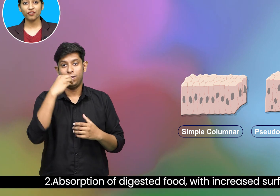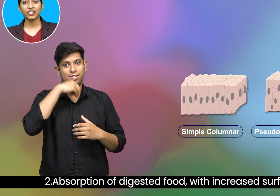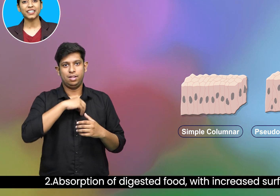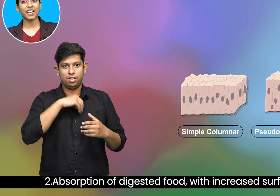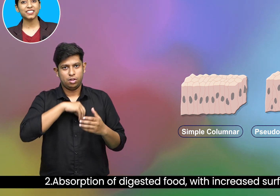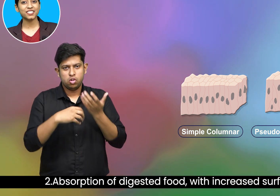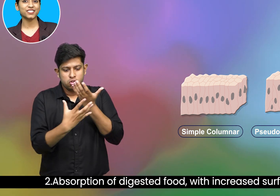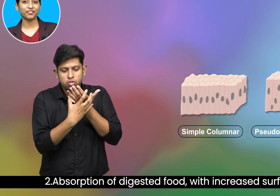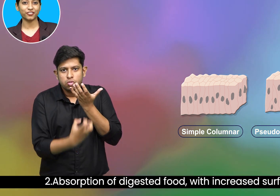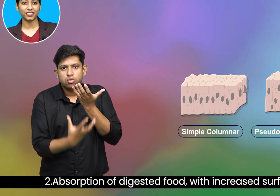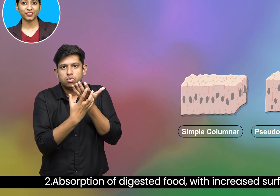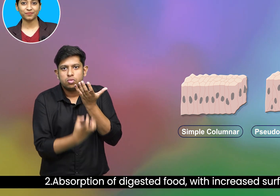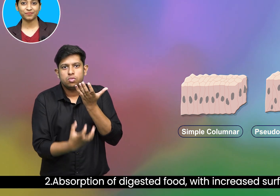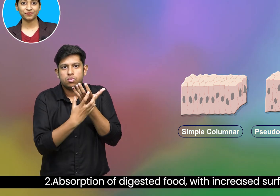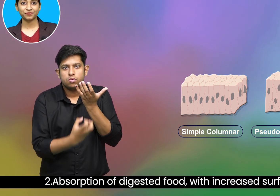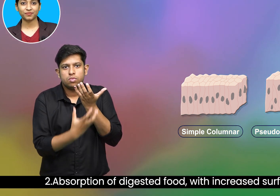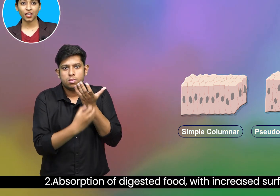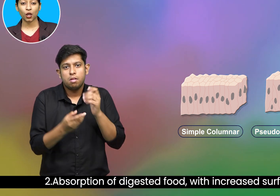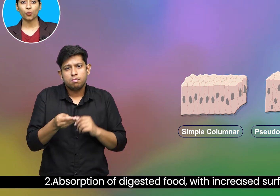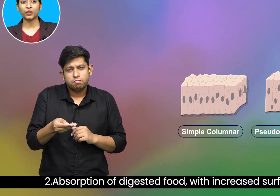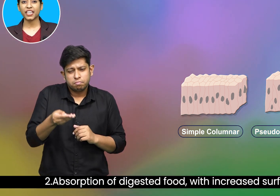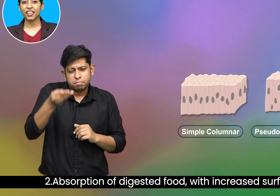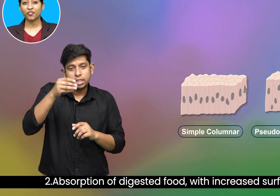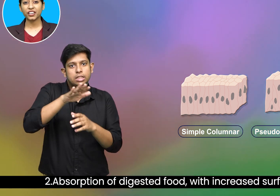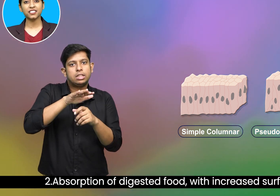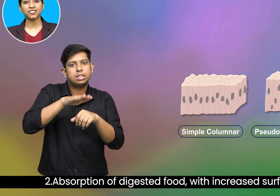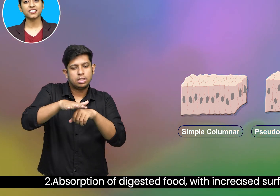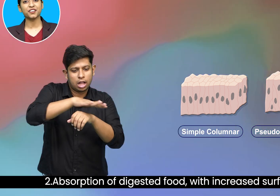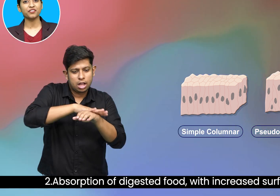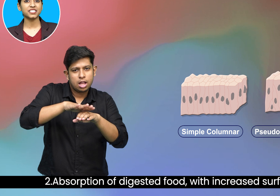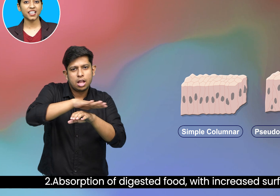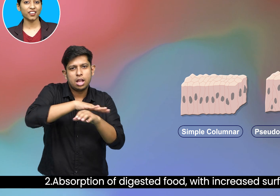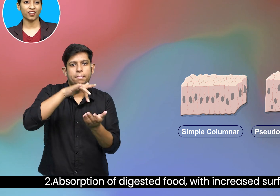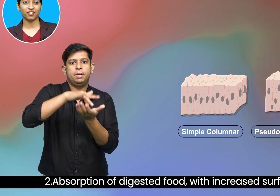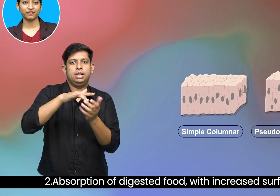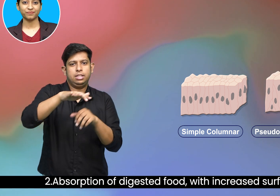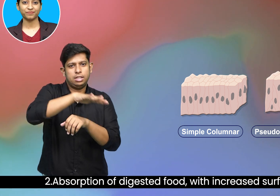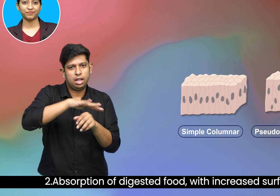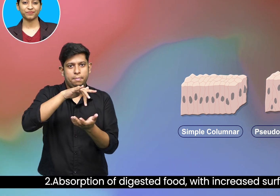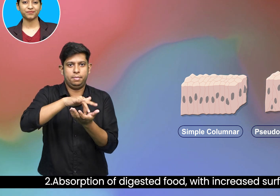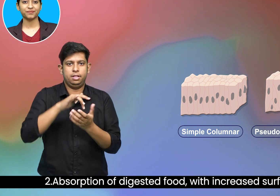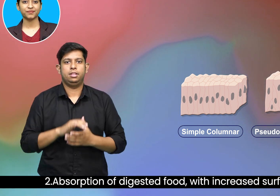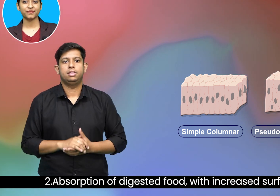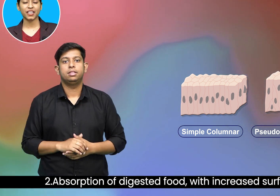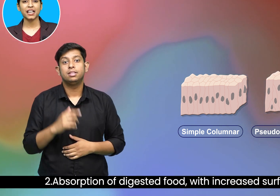Absorption of digested food with increased surface area.